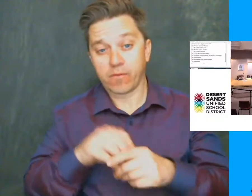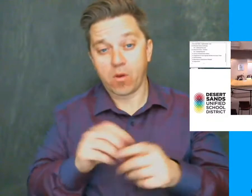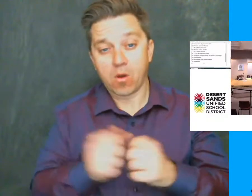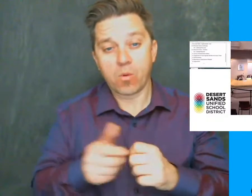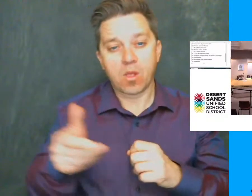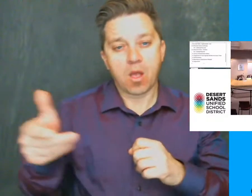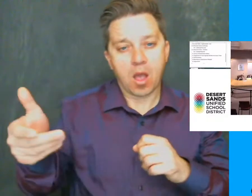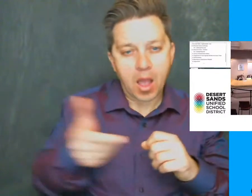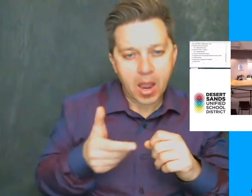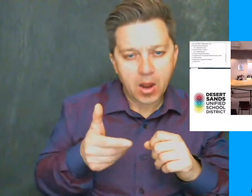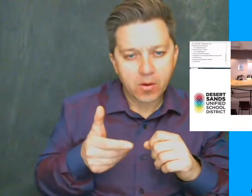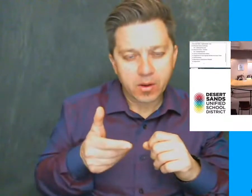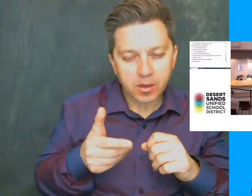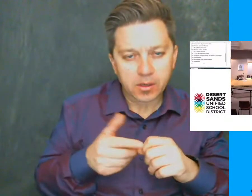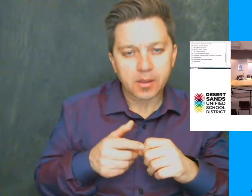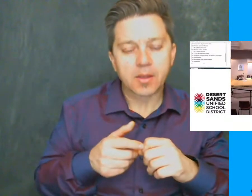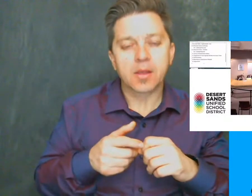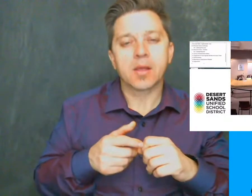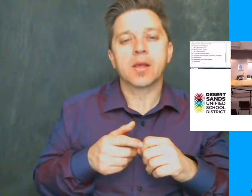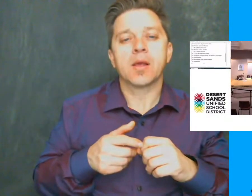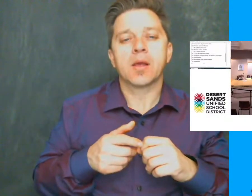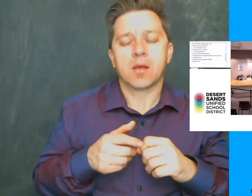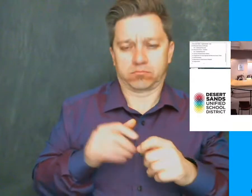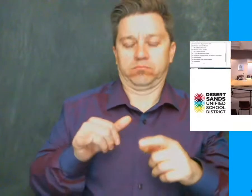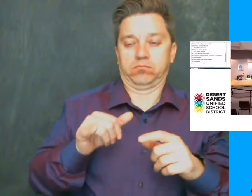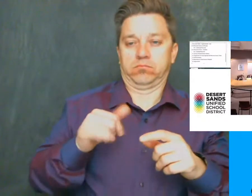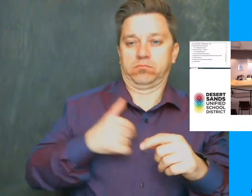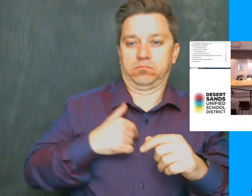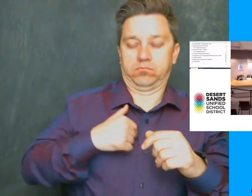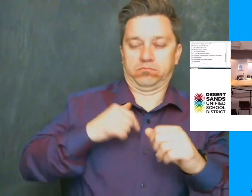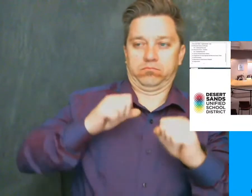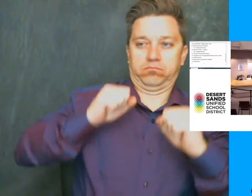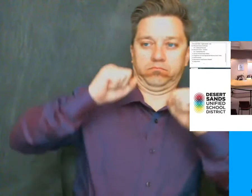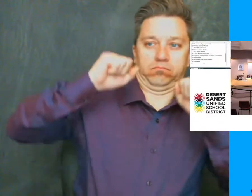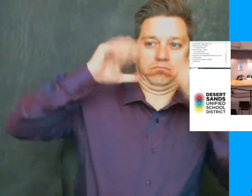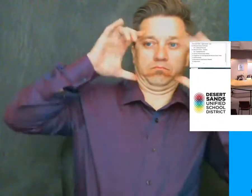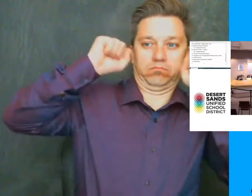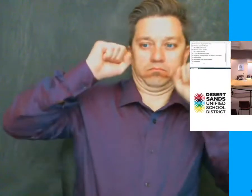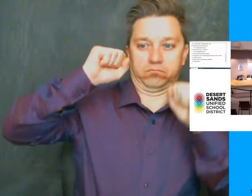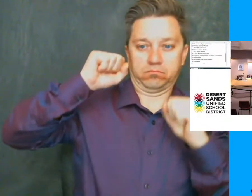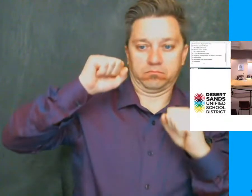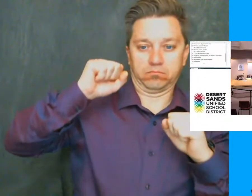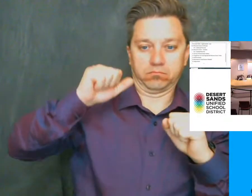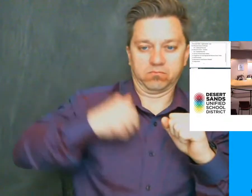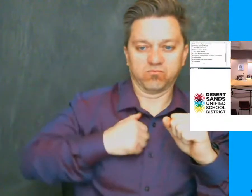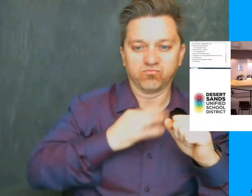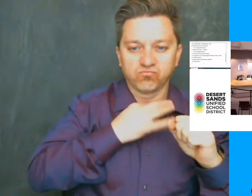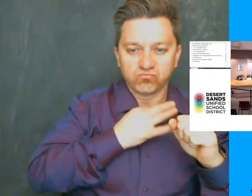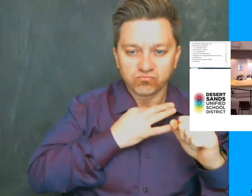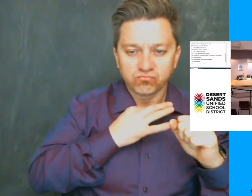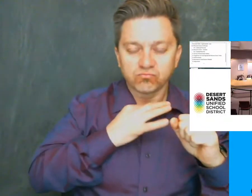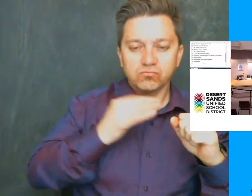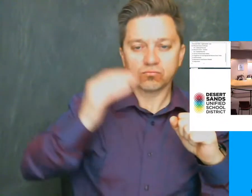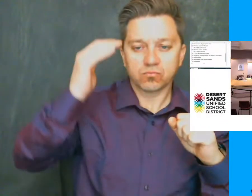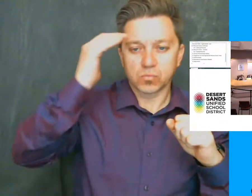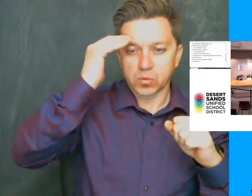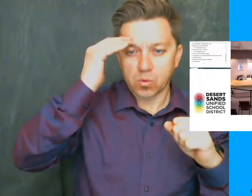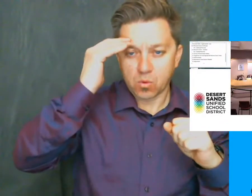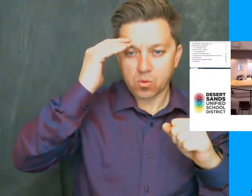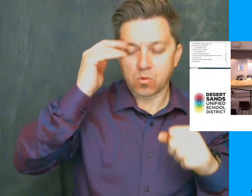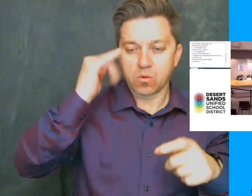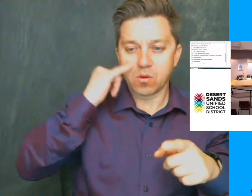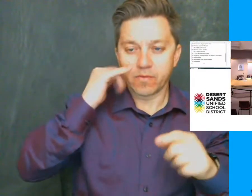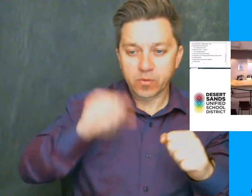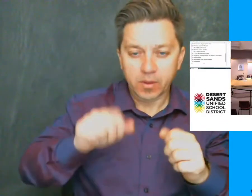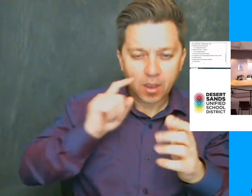hiring. I found that alarming, and I would like to know if you could find out